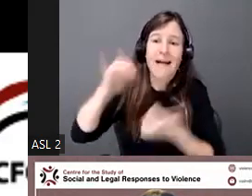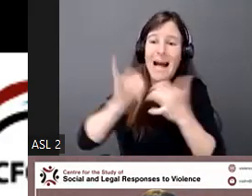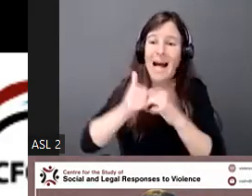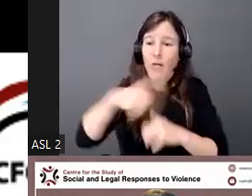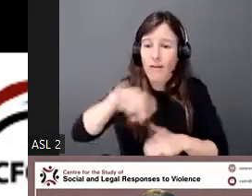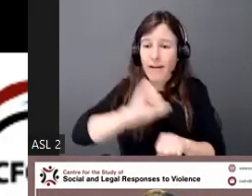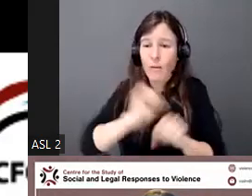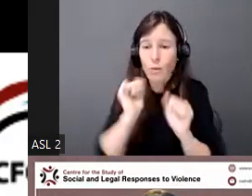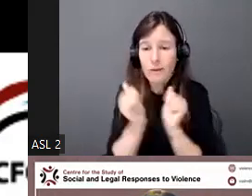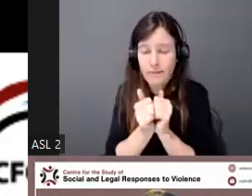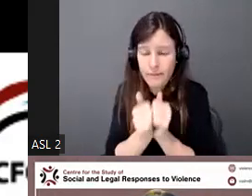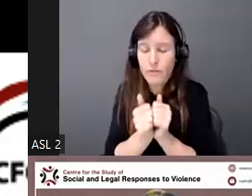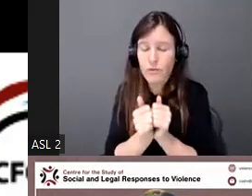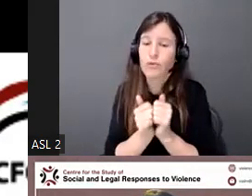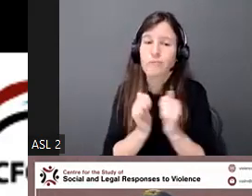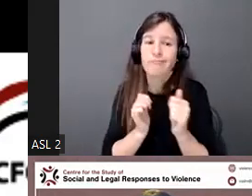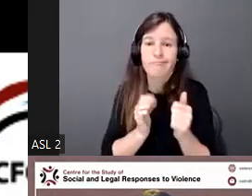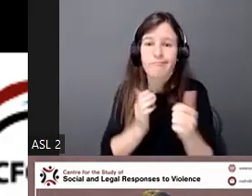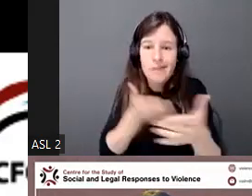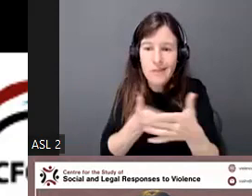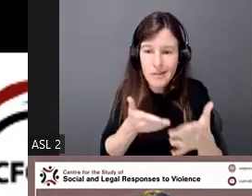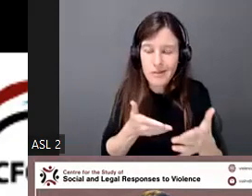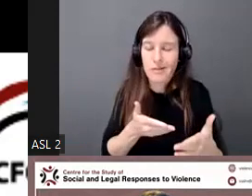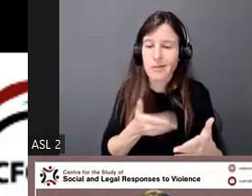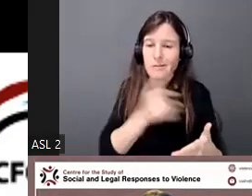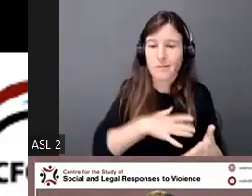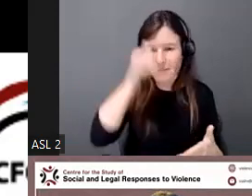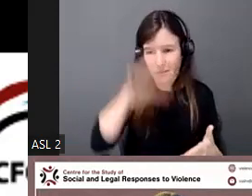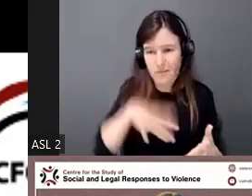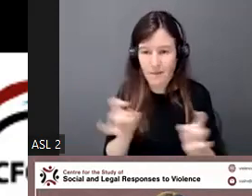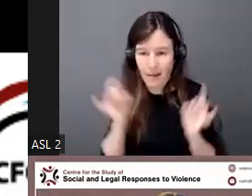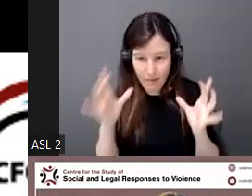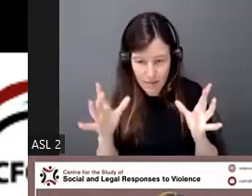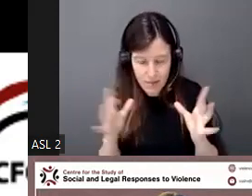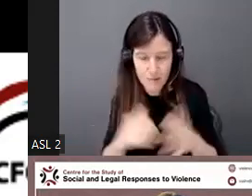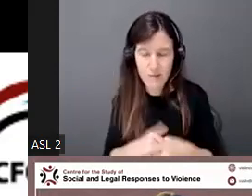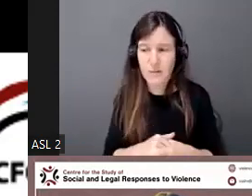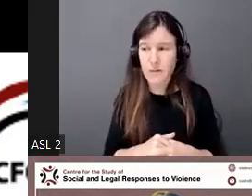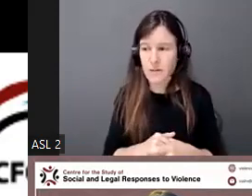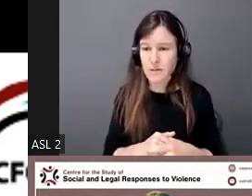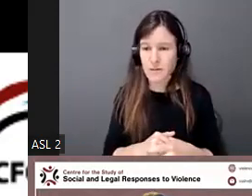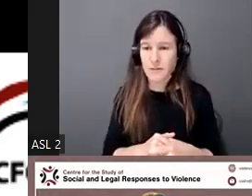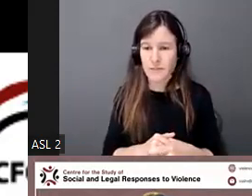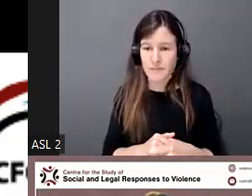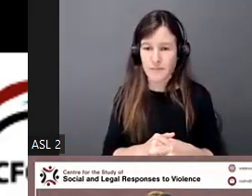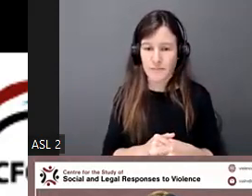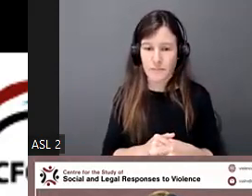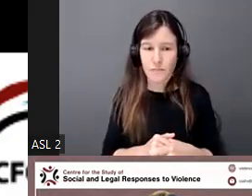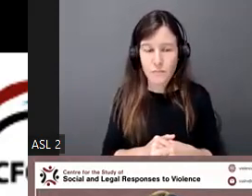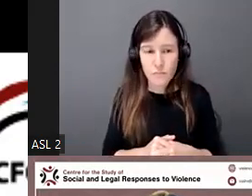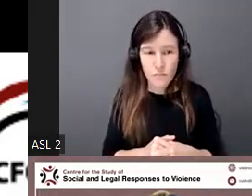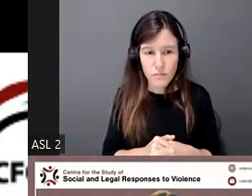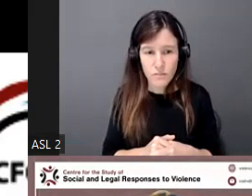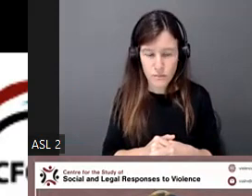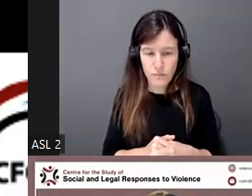reduce other forms of violence against women and girls and gender-based violence. Every now and then I look to the side of the screen to